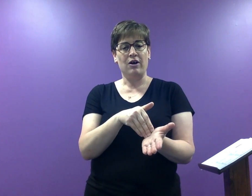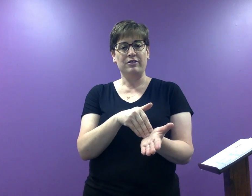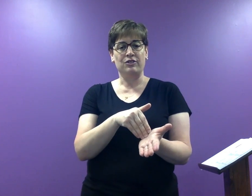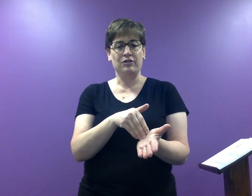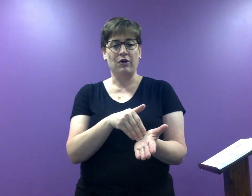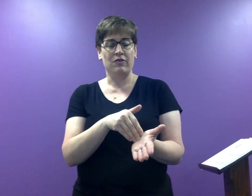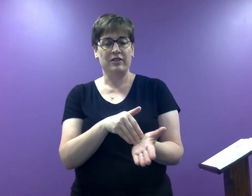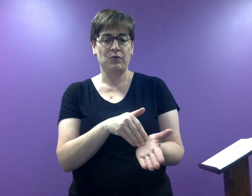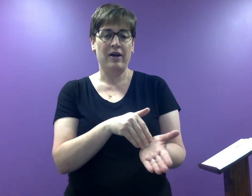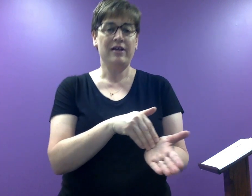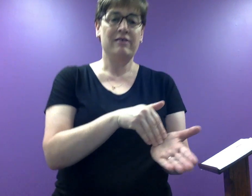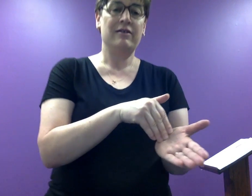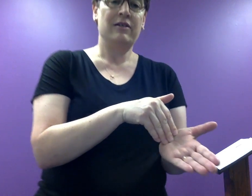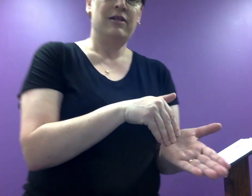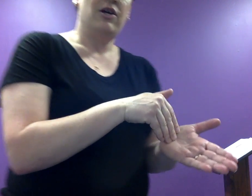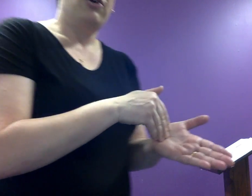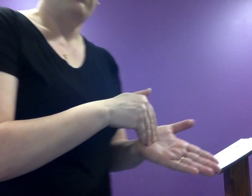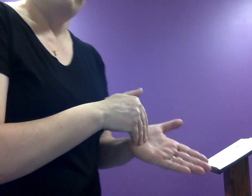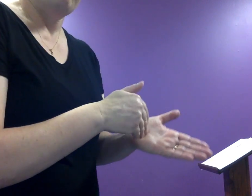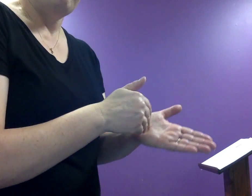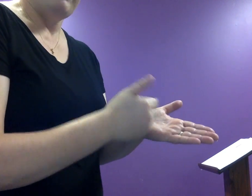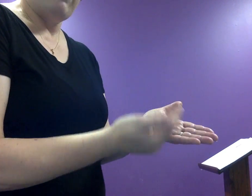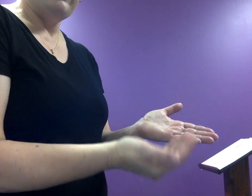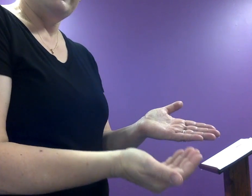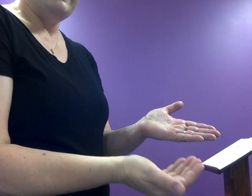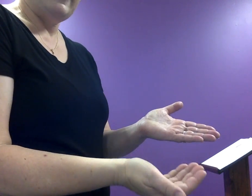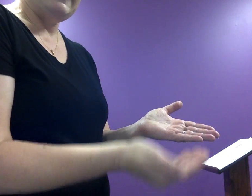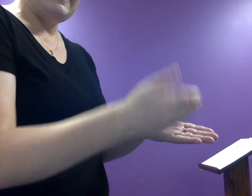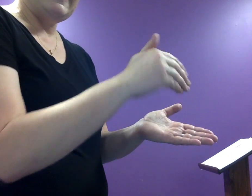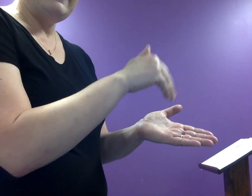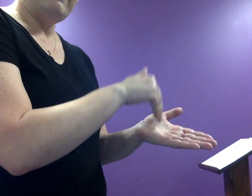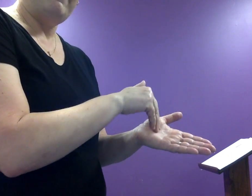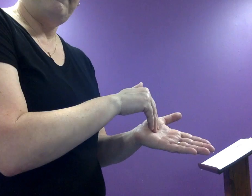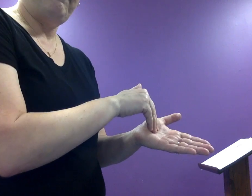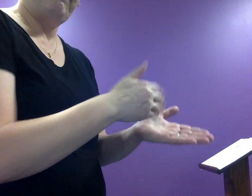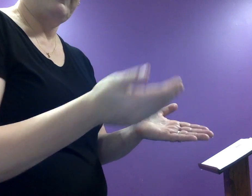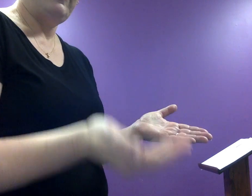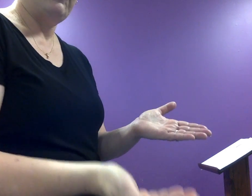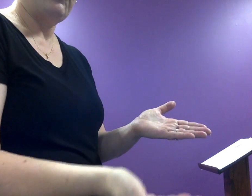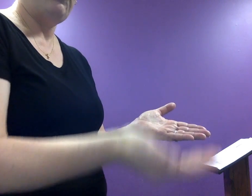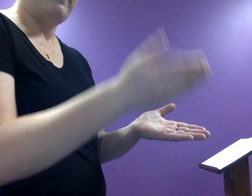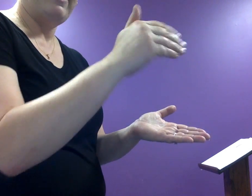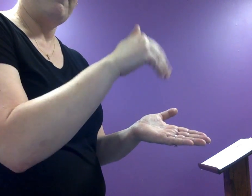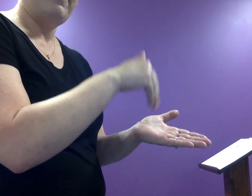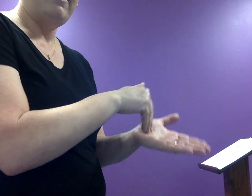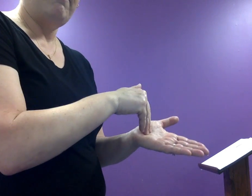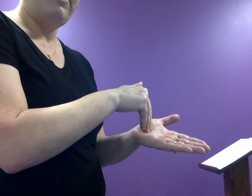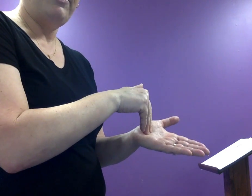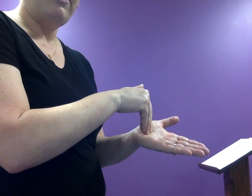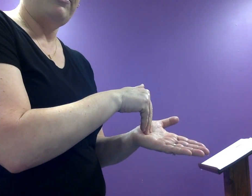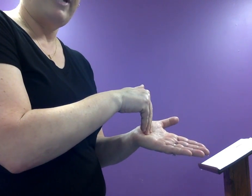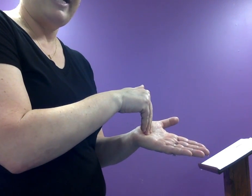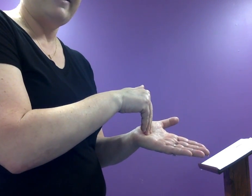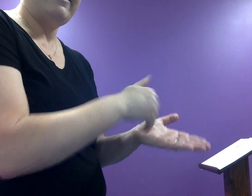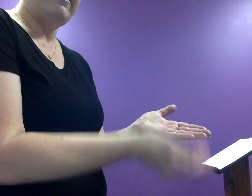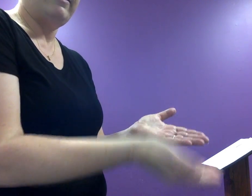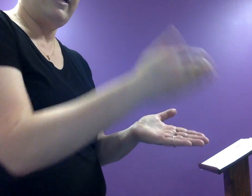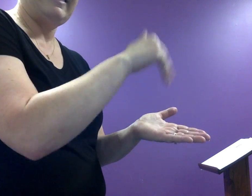to just go this way. You remember how we did again? You scoop it up, put it on your hand,